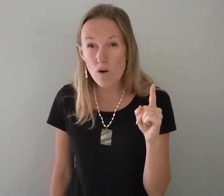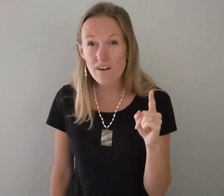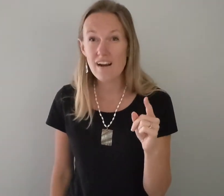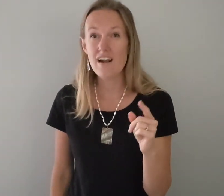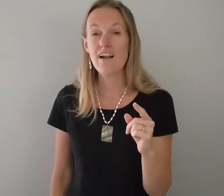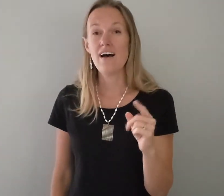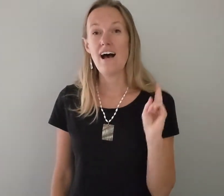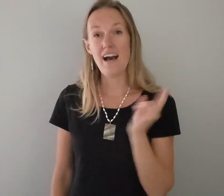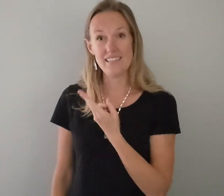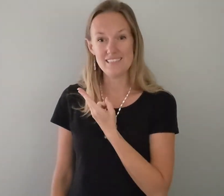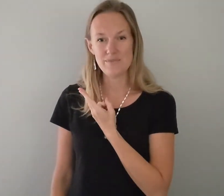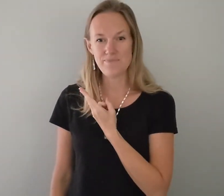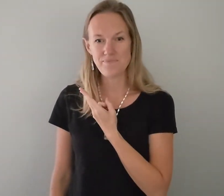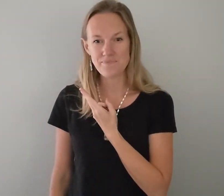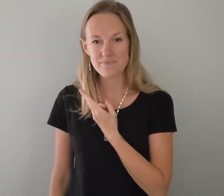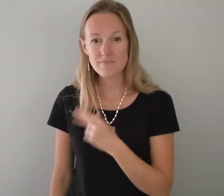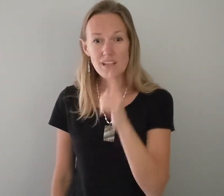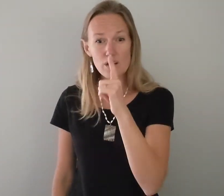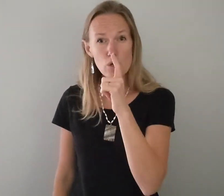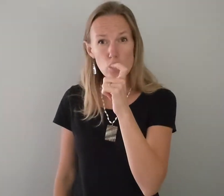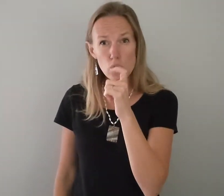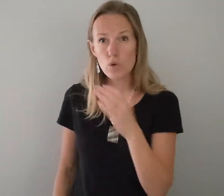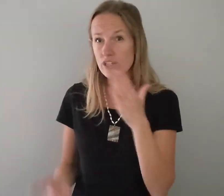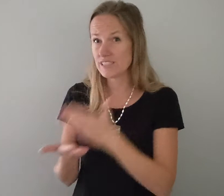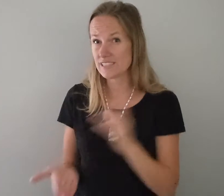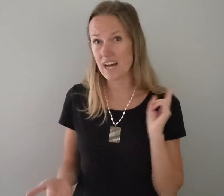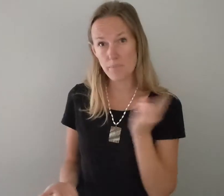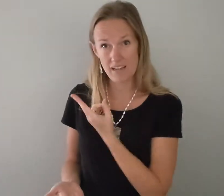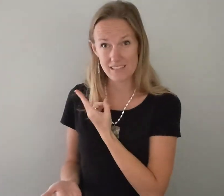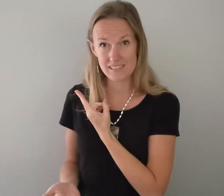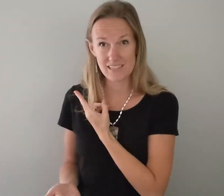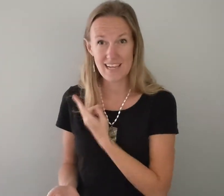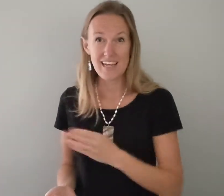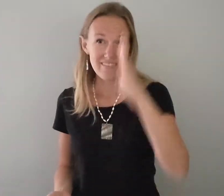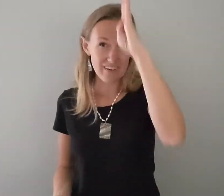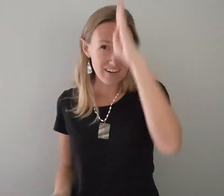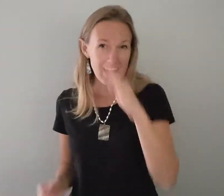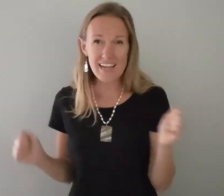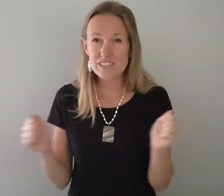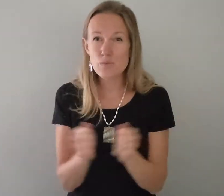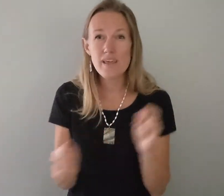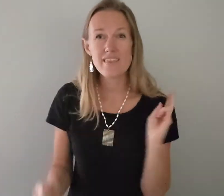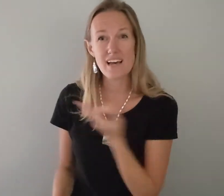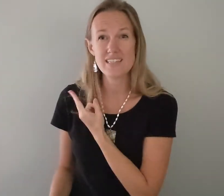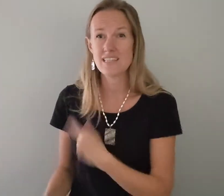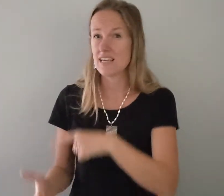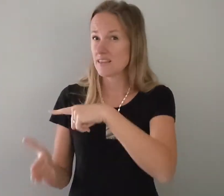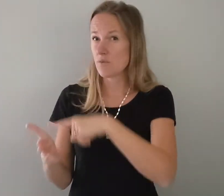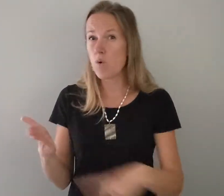for us, who could stop us? If our God is with us, then what